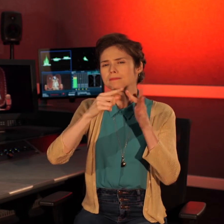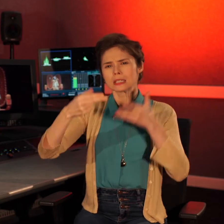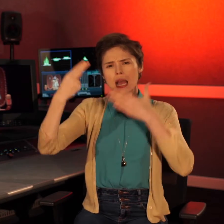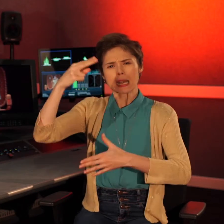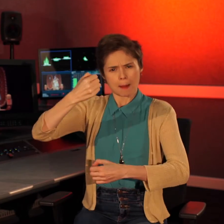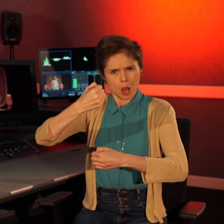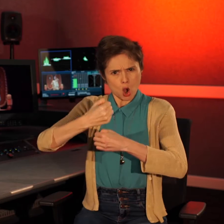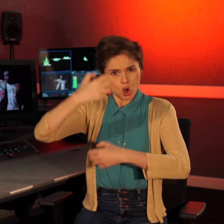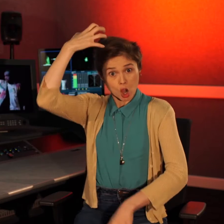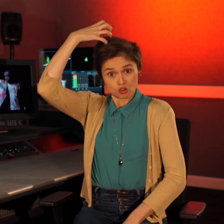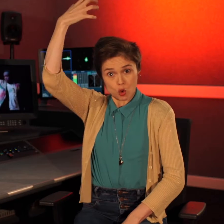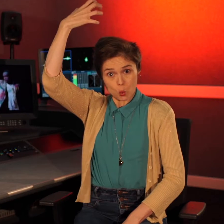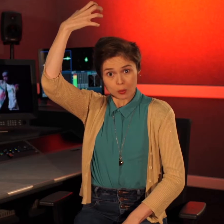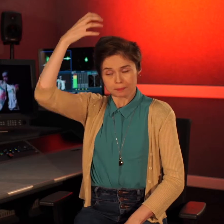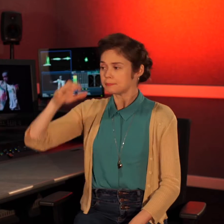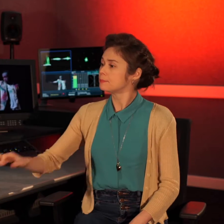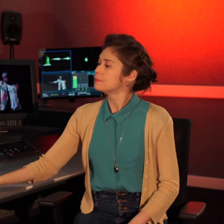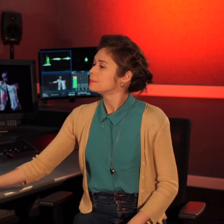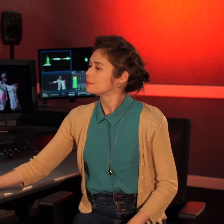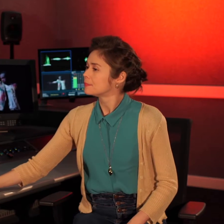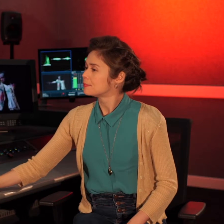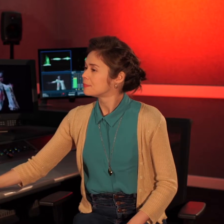Gertrude, and here's her sign name.